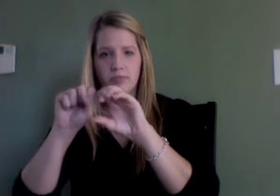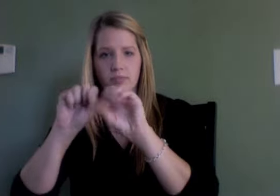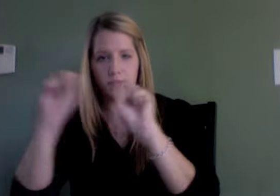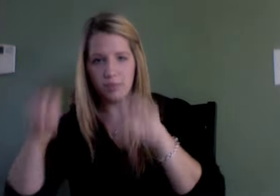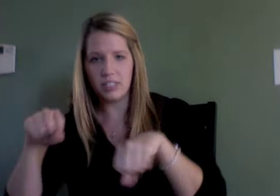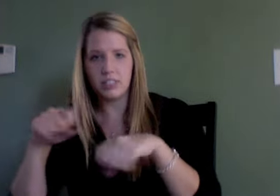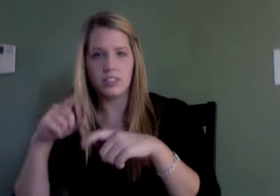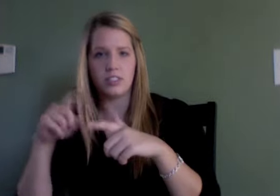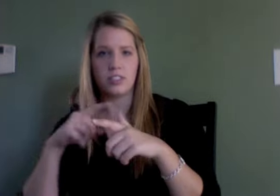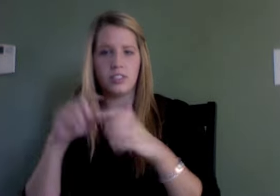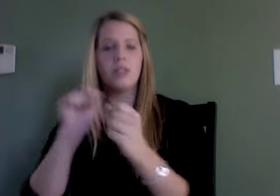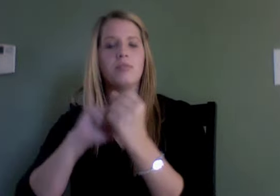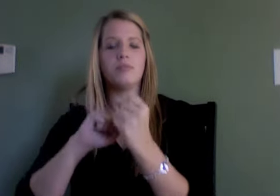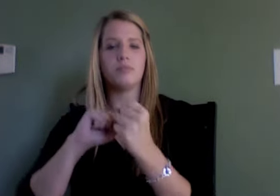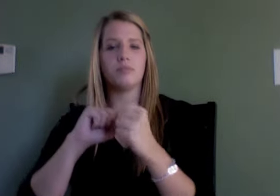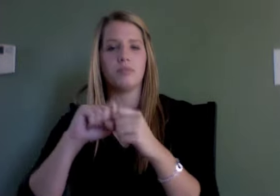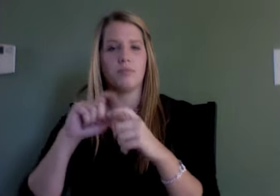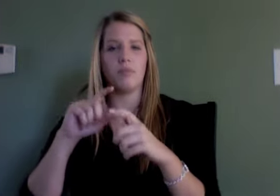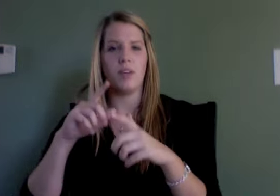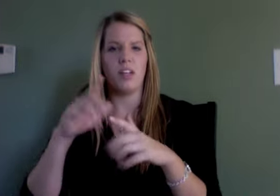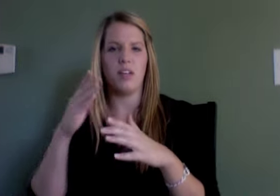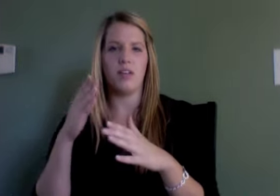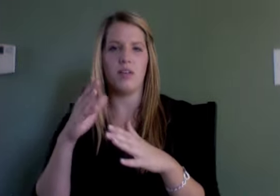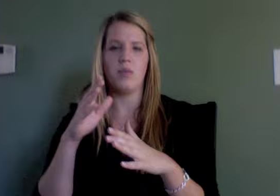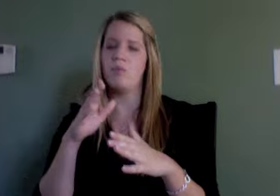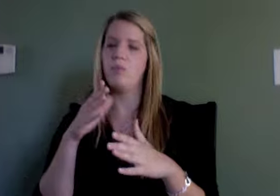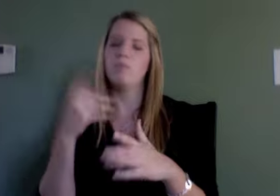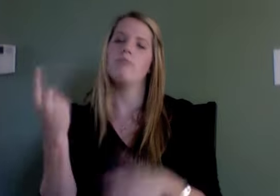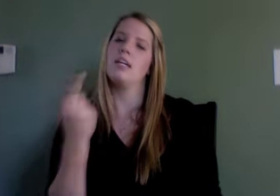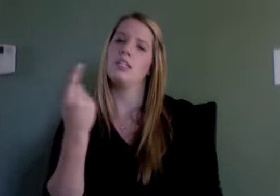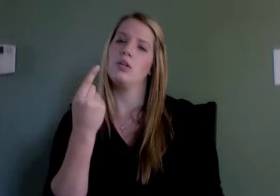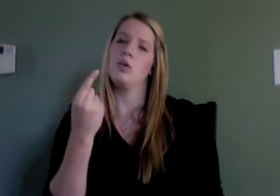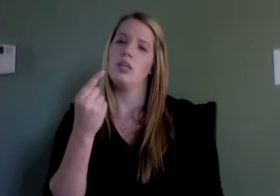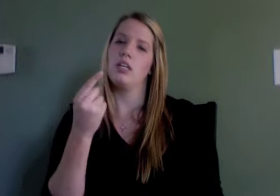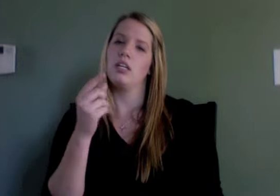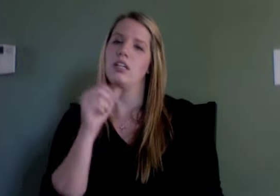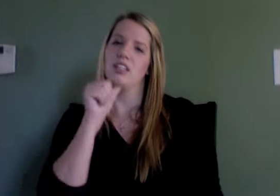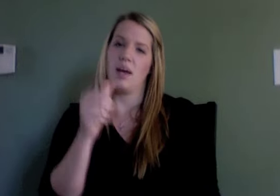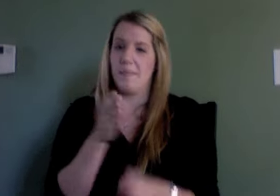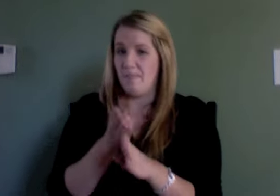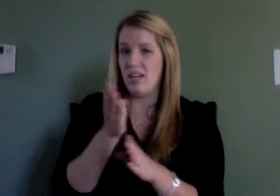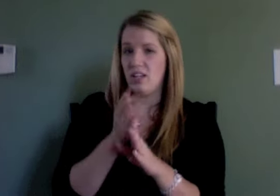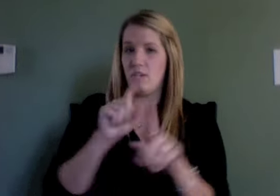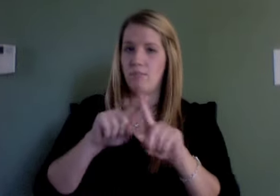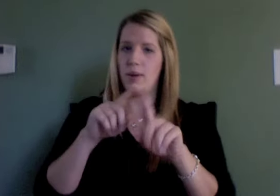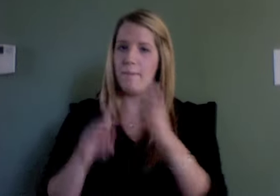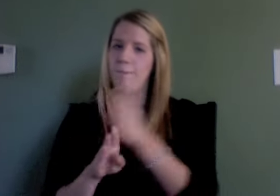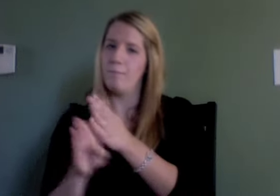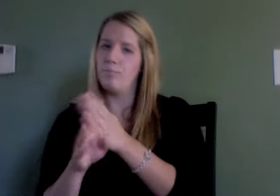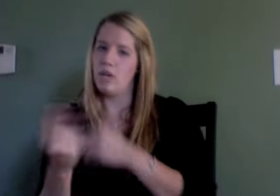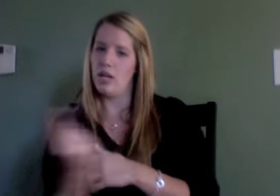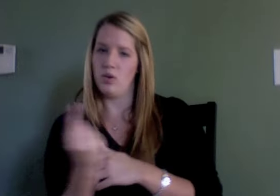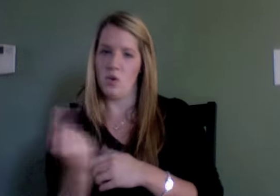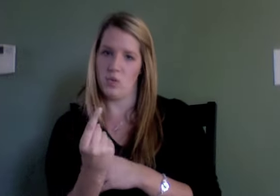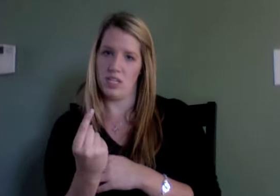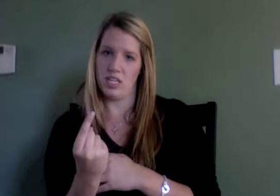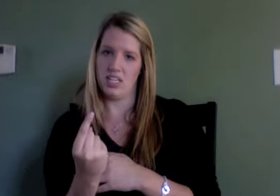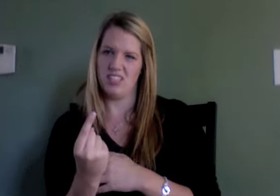photography minor, and we actually only provide a minor. We don't have a major in photography. It's kind of housed under the